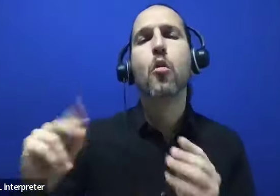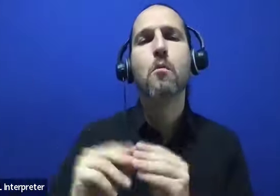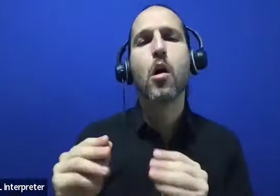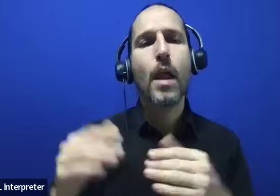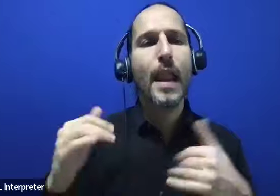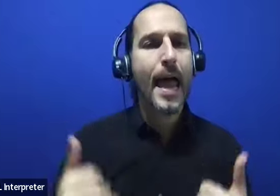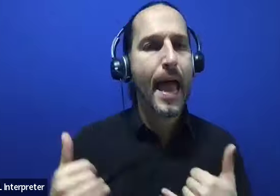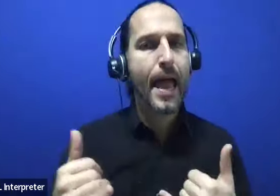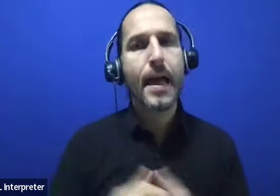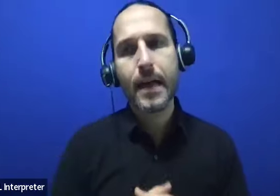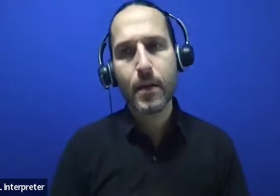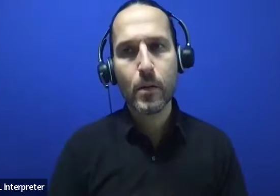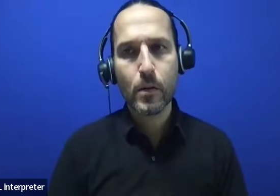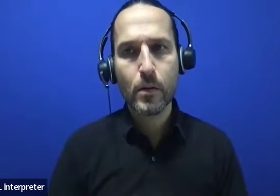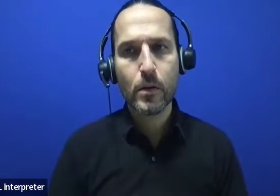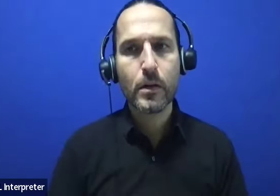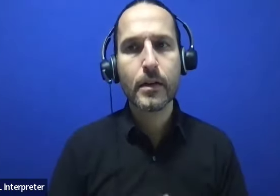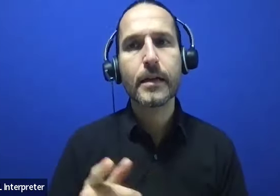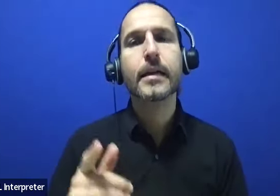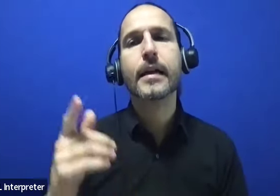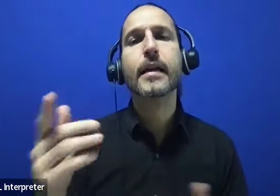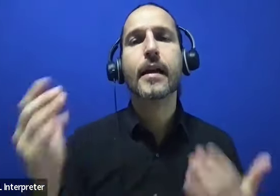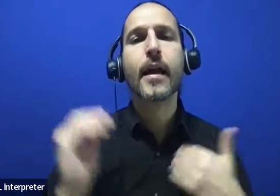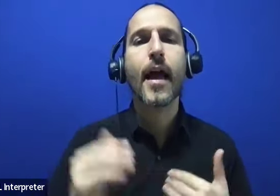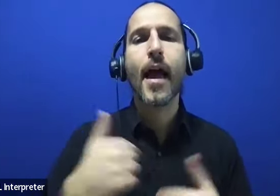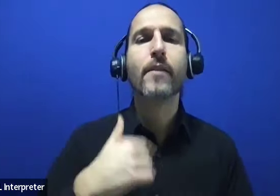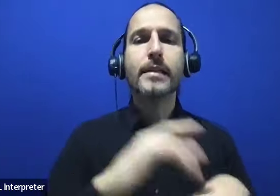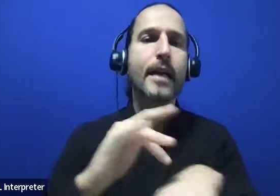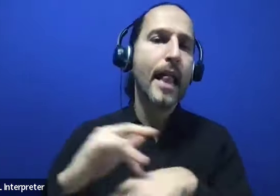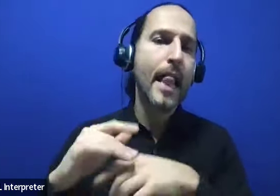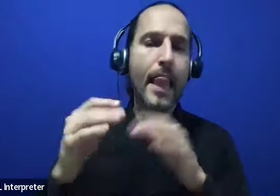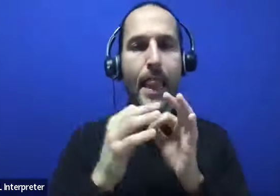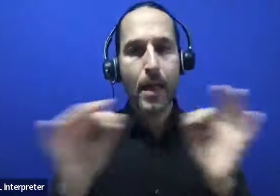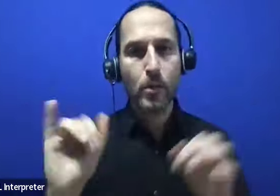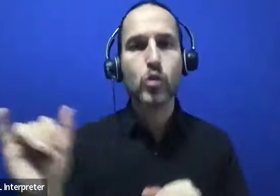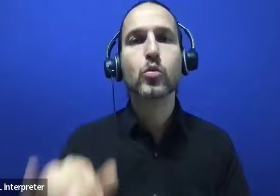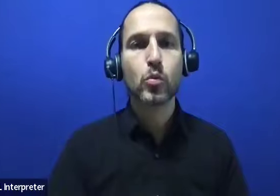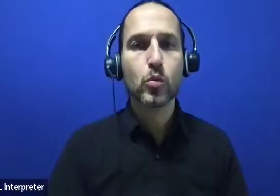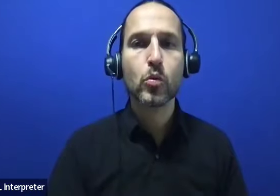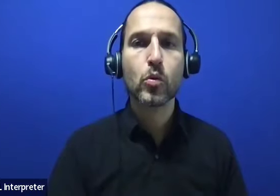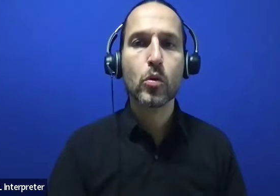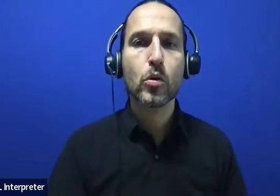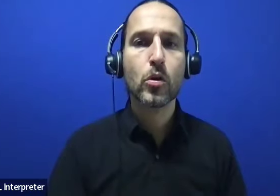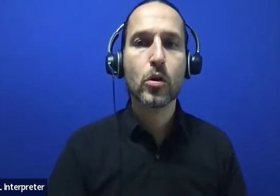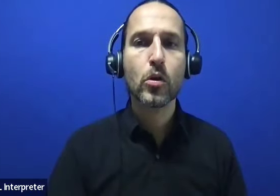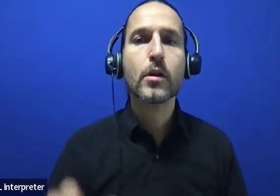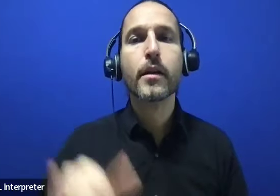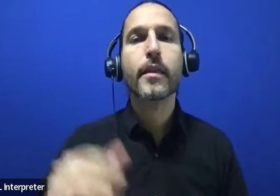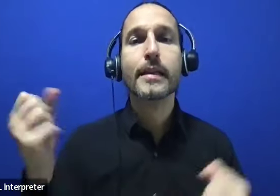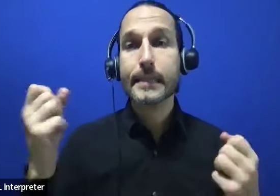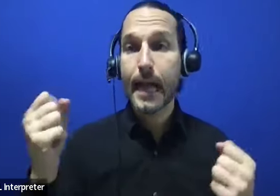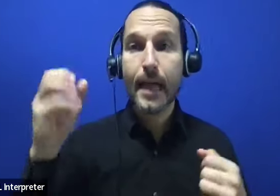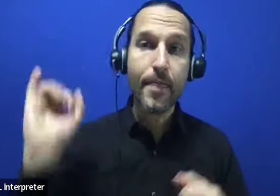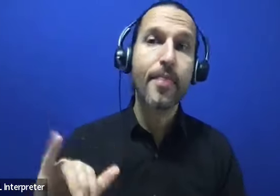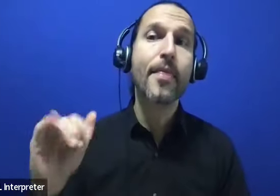today, but and then also we have tactile based languages. So sign language is in some respects a